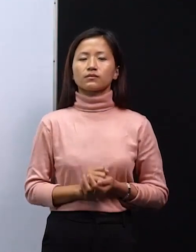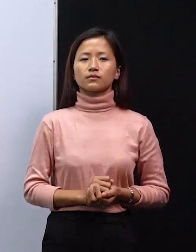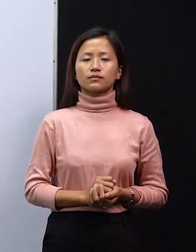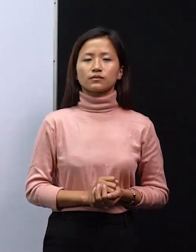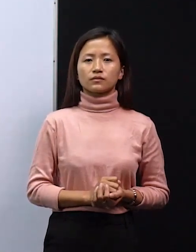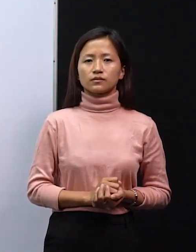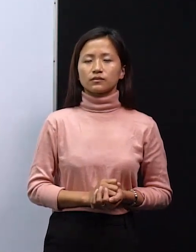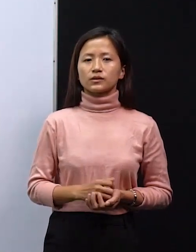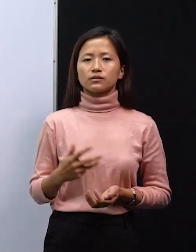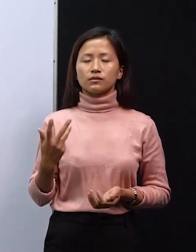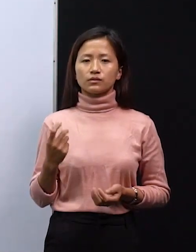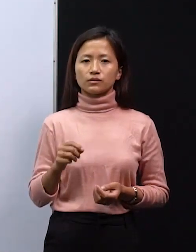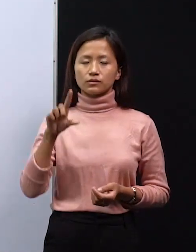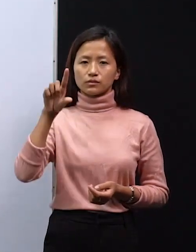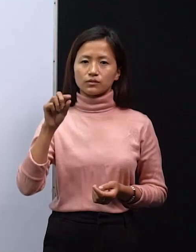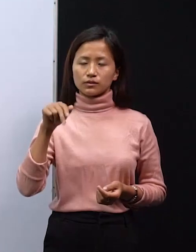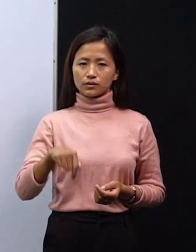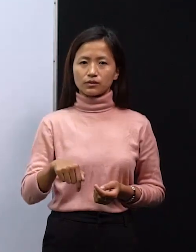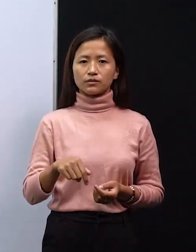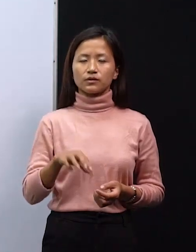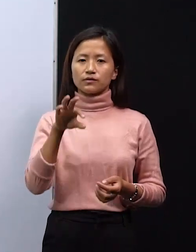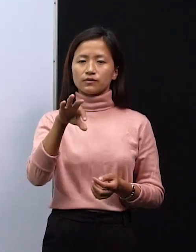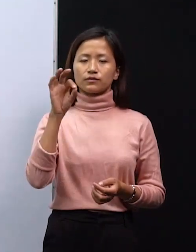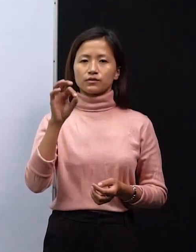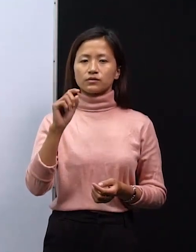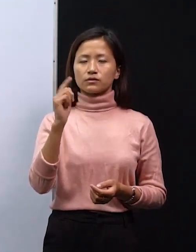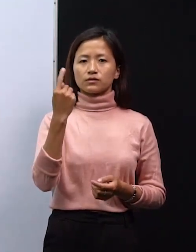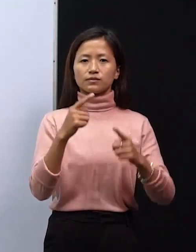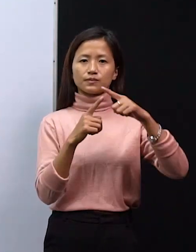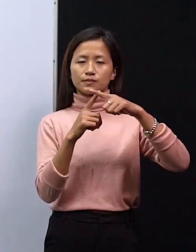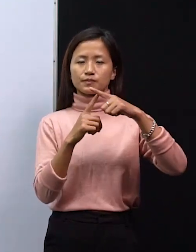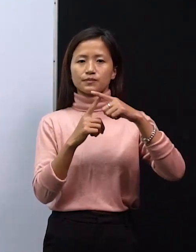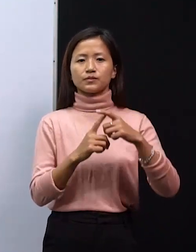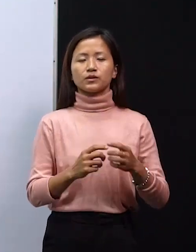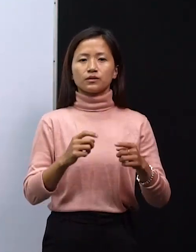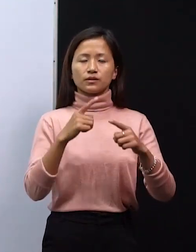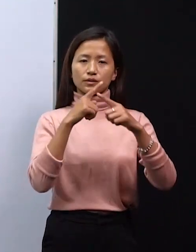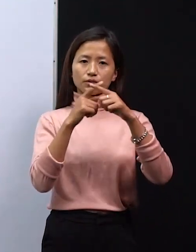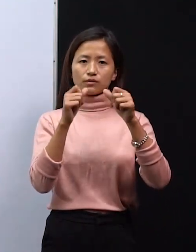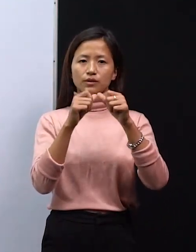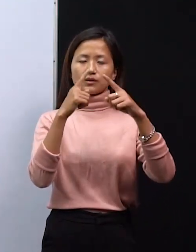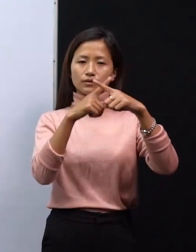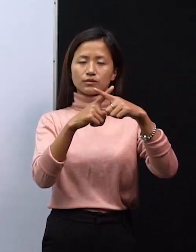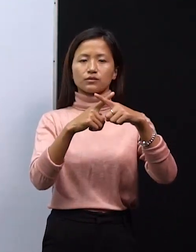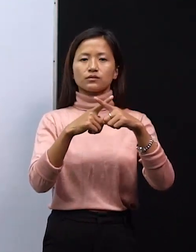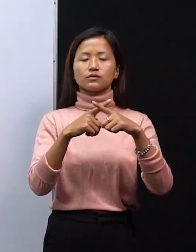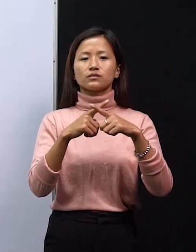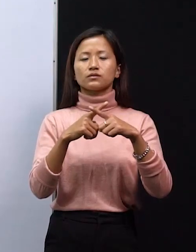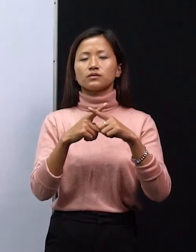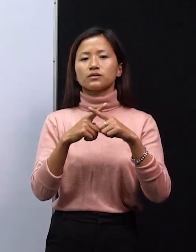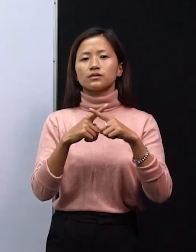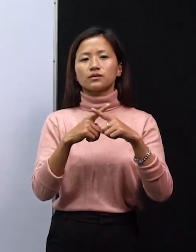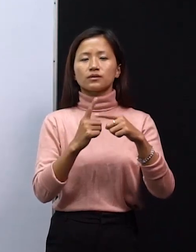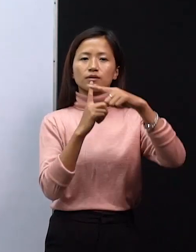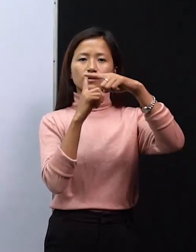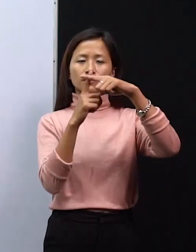same as binomial. So what we're going to do here is, I'm going to take the first term A into this,